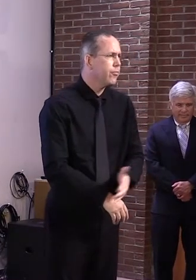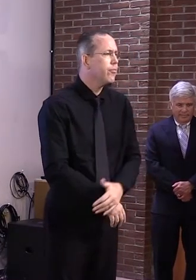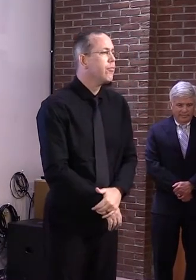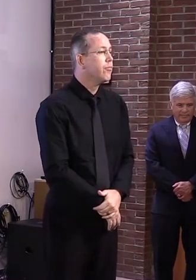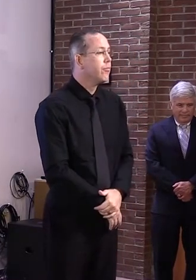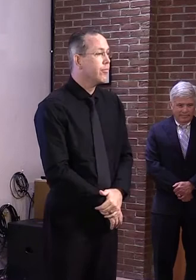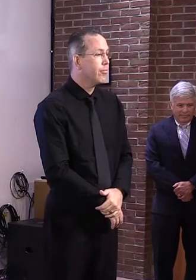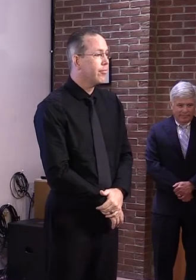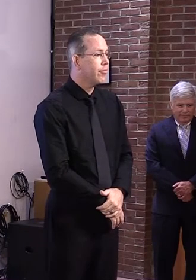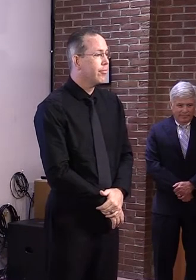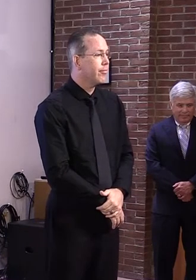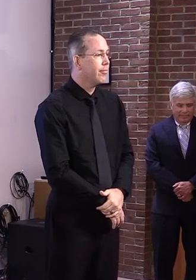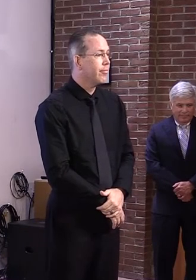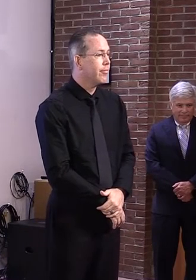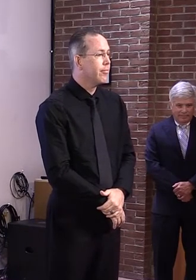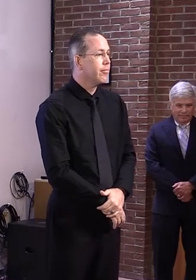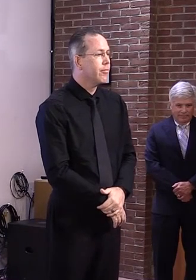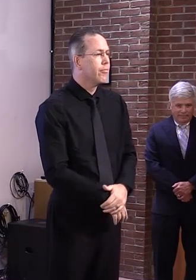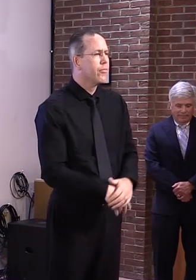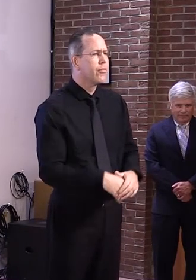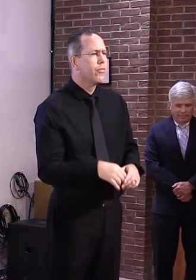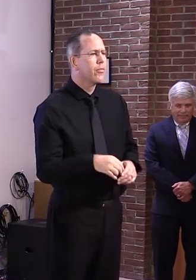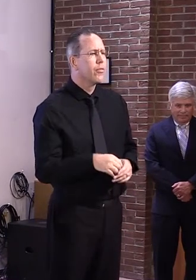Can I jump in? Sure, go ahead.